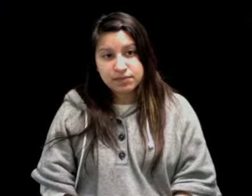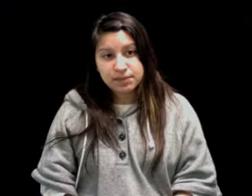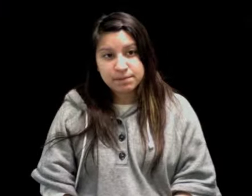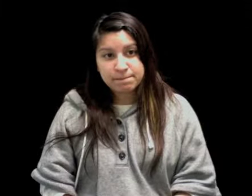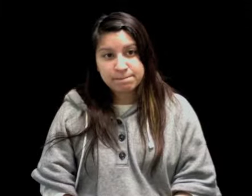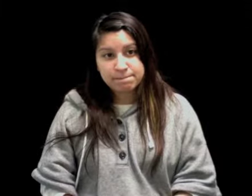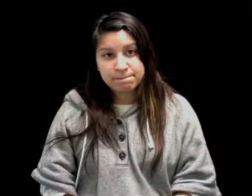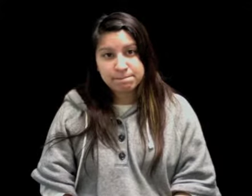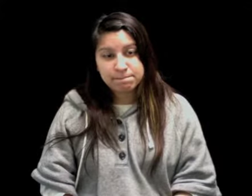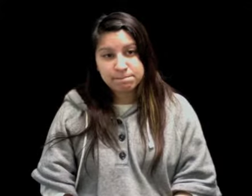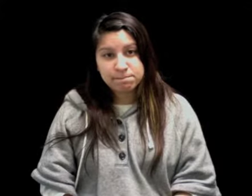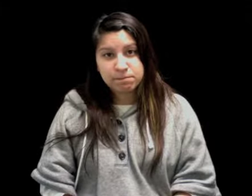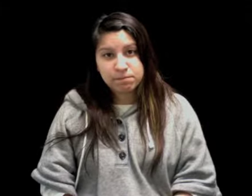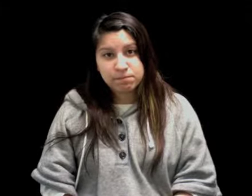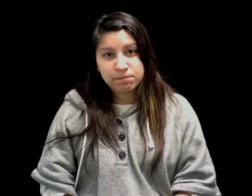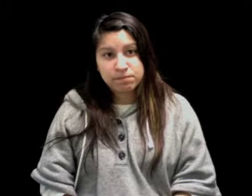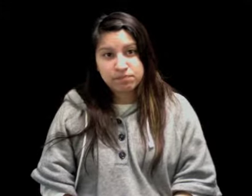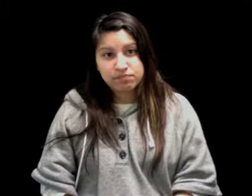are called personal boundaries.